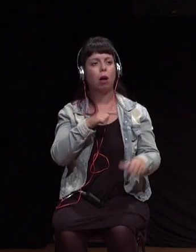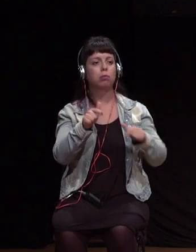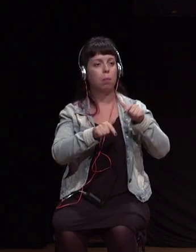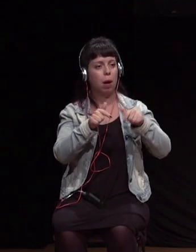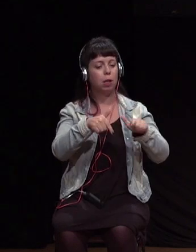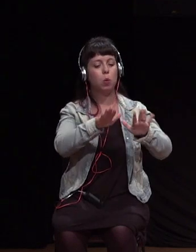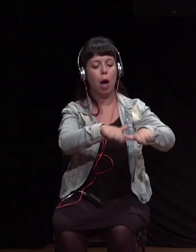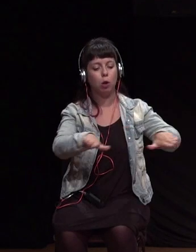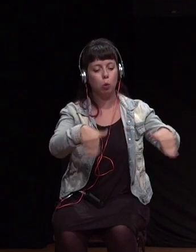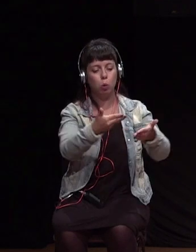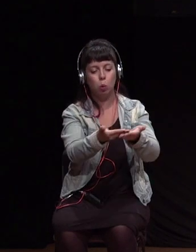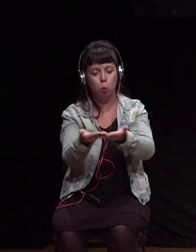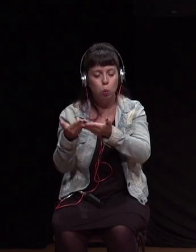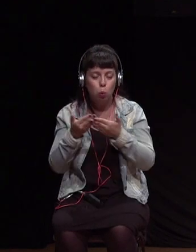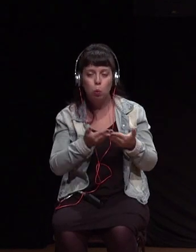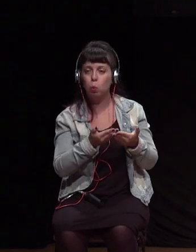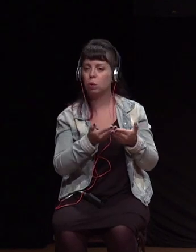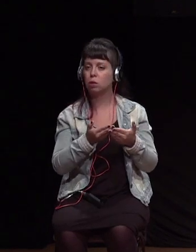subject of a,